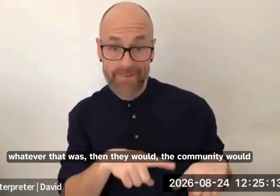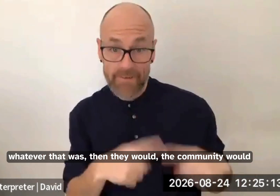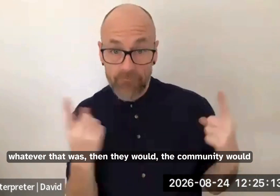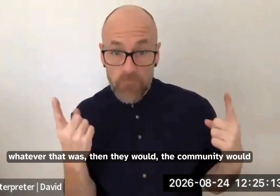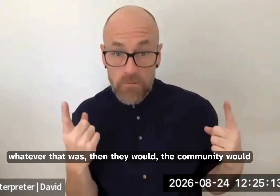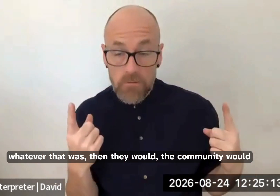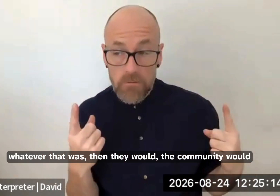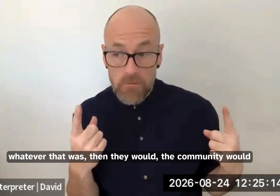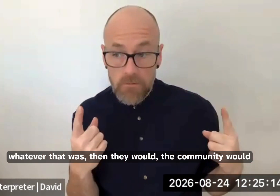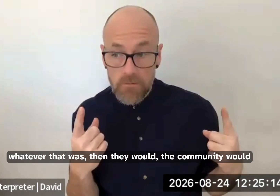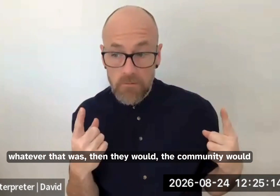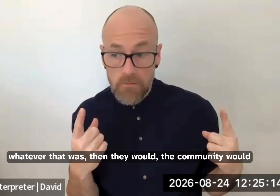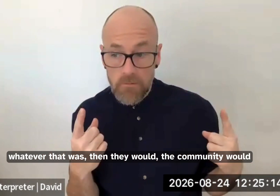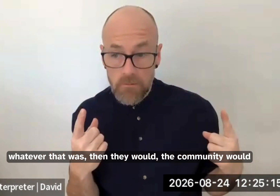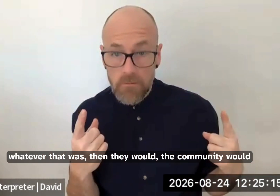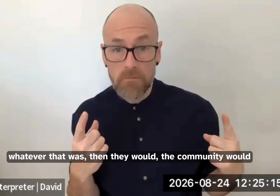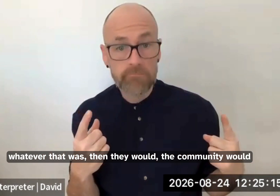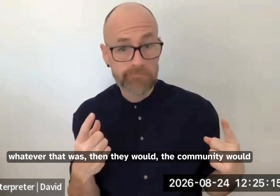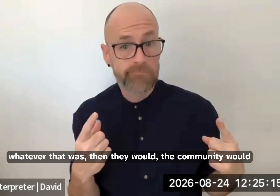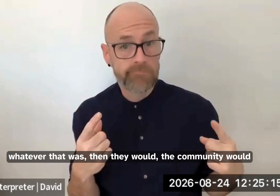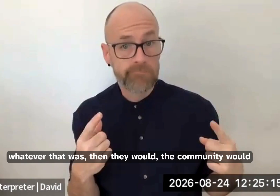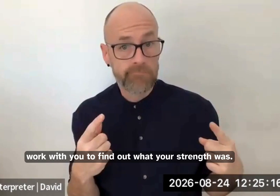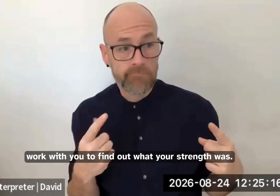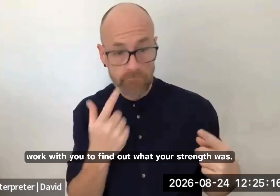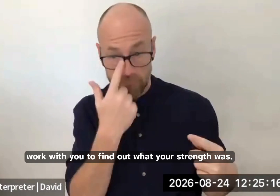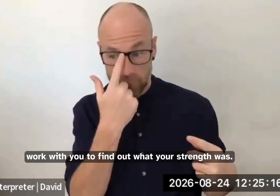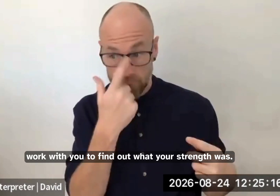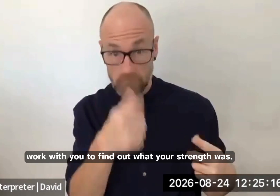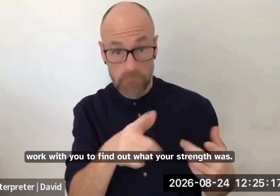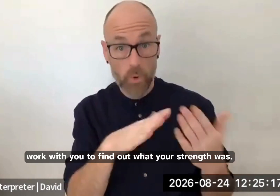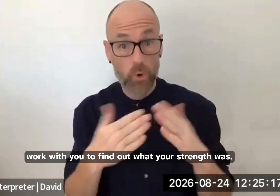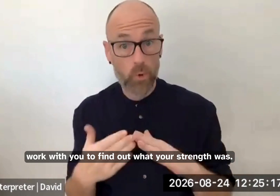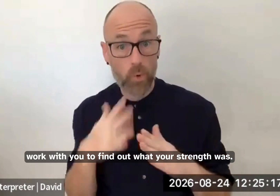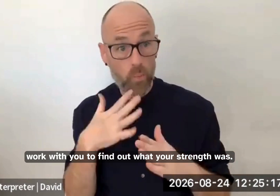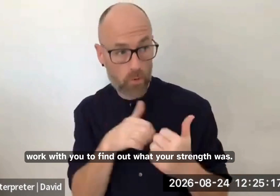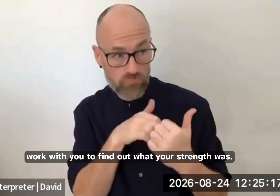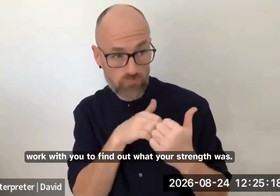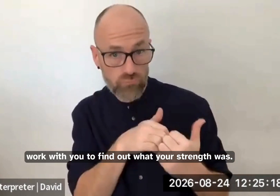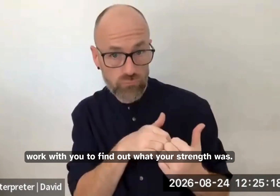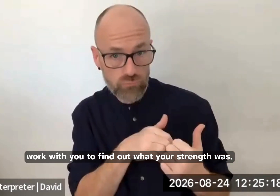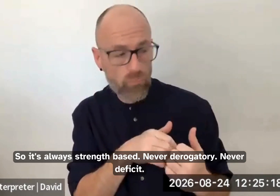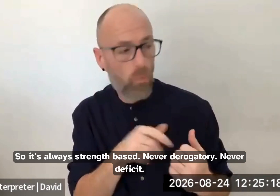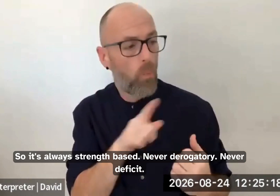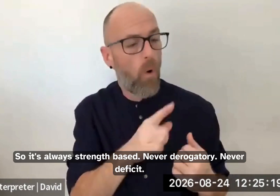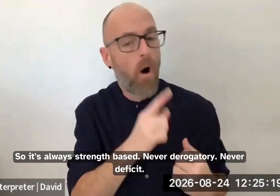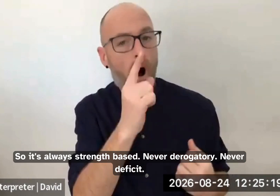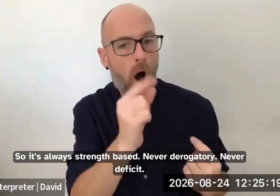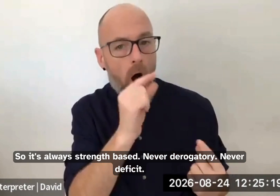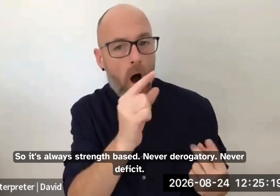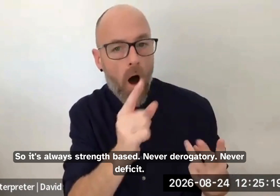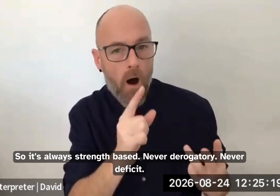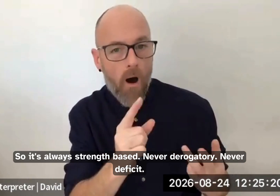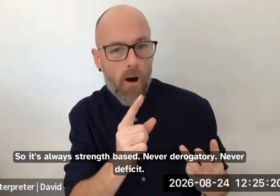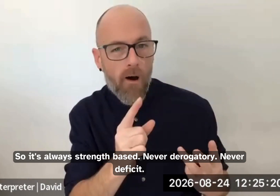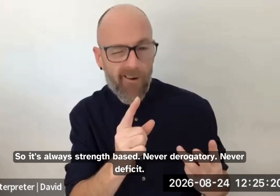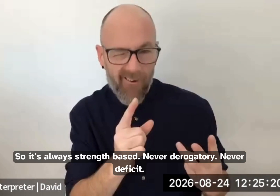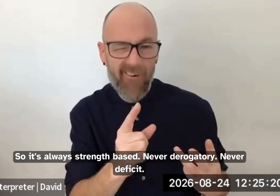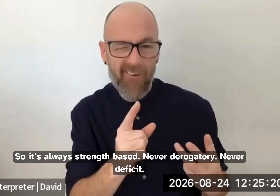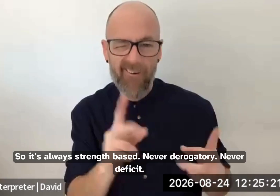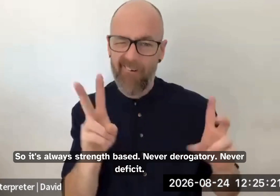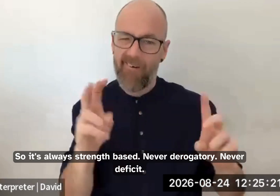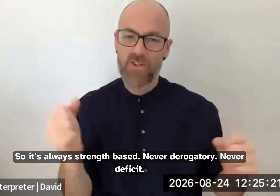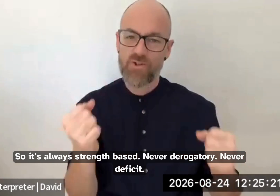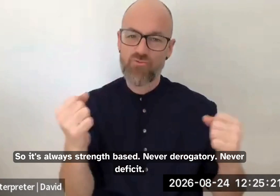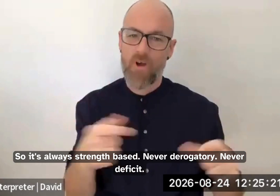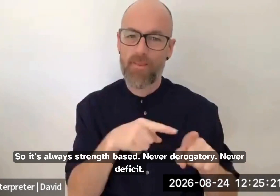was, then the community would work with you to find out what your strength was. So it's always strength-based,